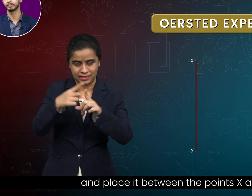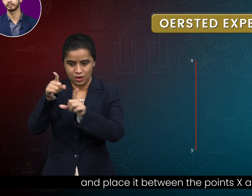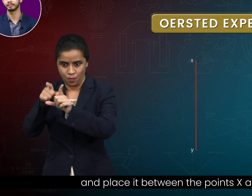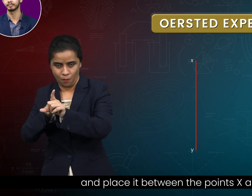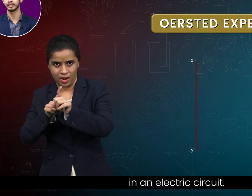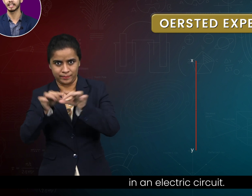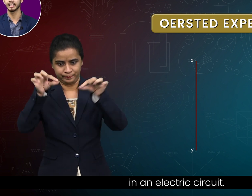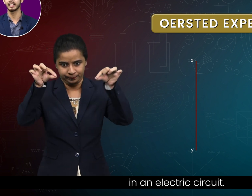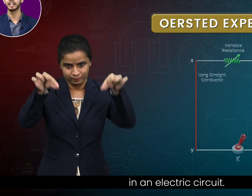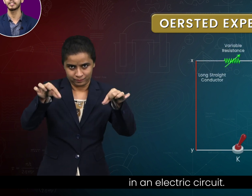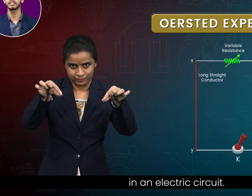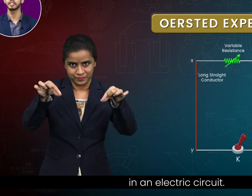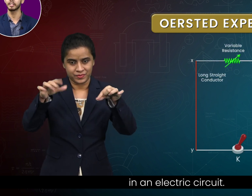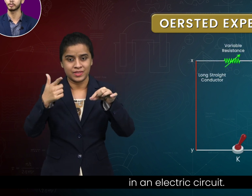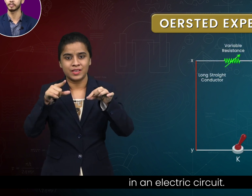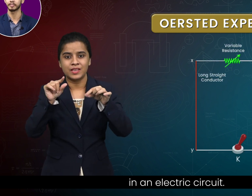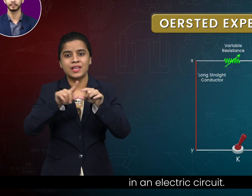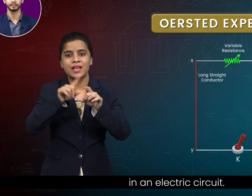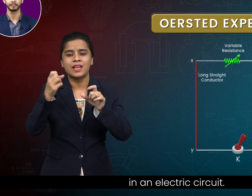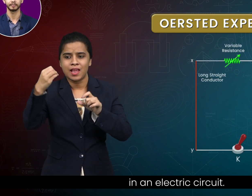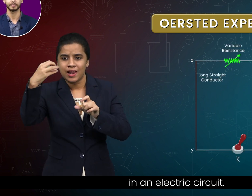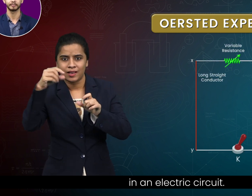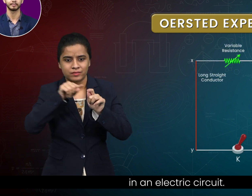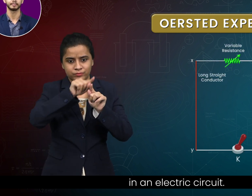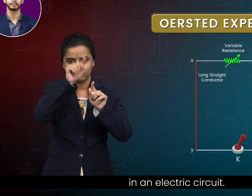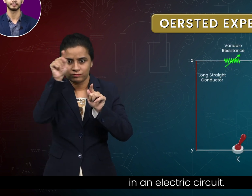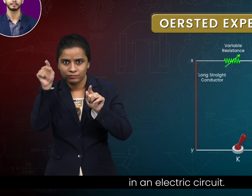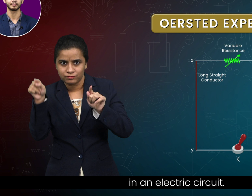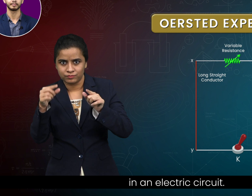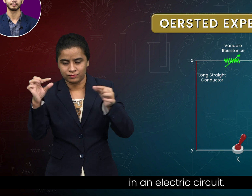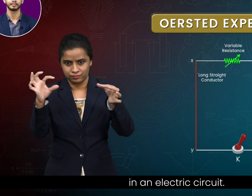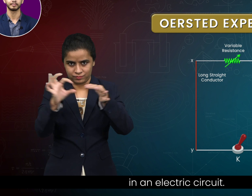Y in an electric circuit.